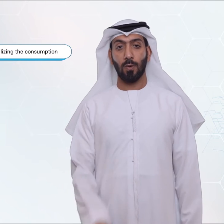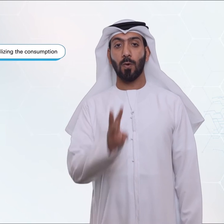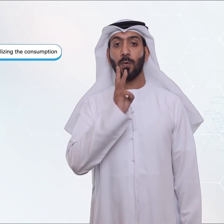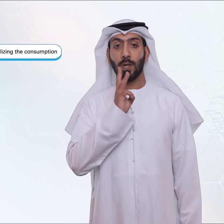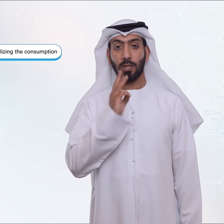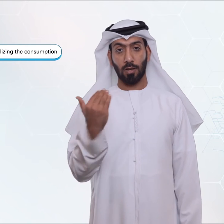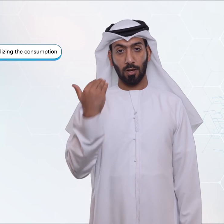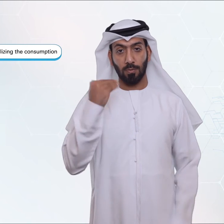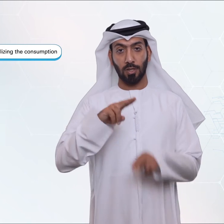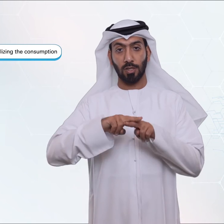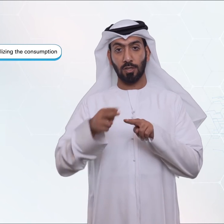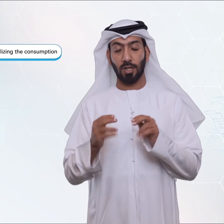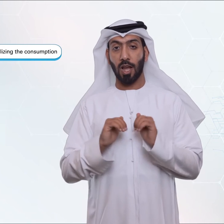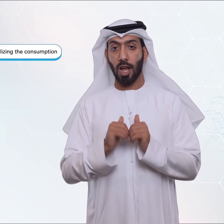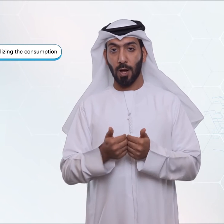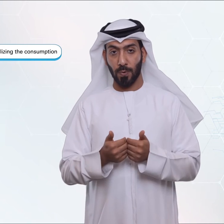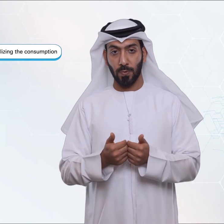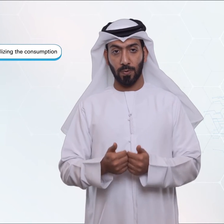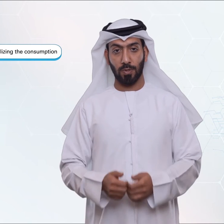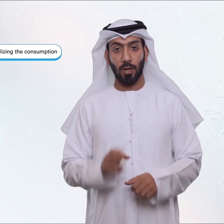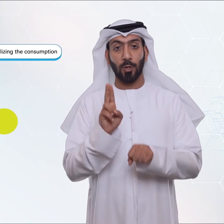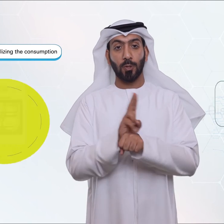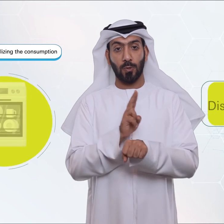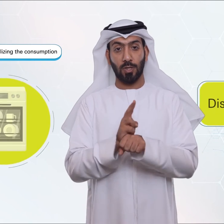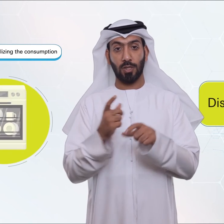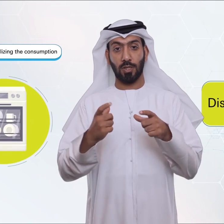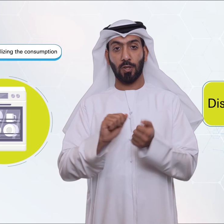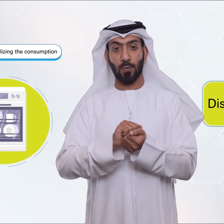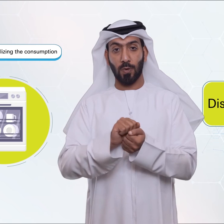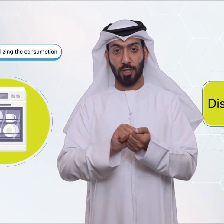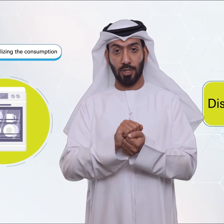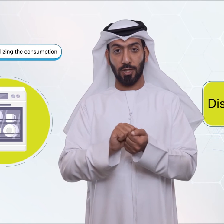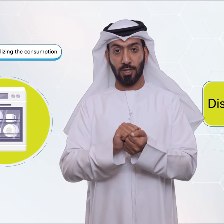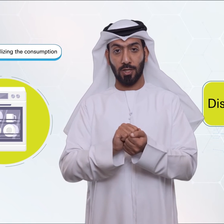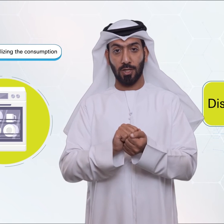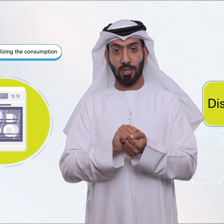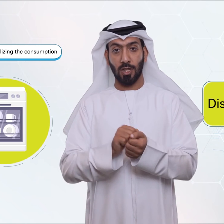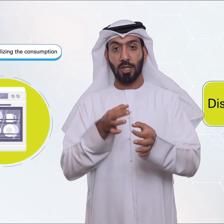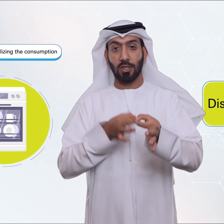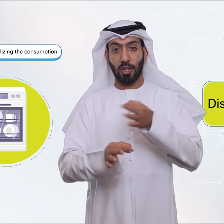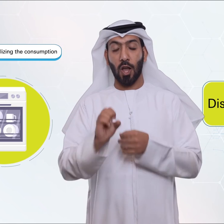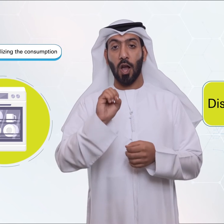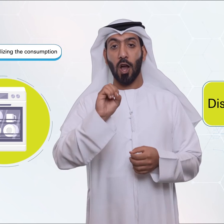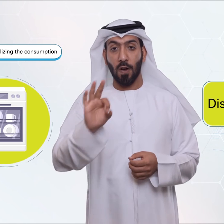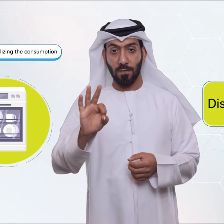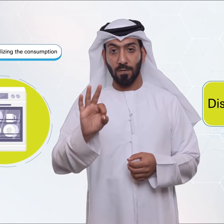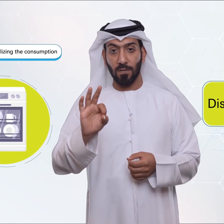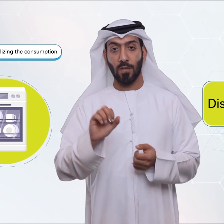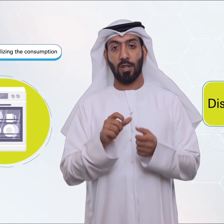Methods of rationalizing the consumption of water equipment. Dishwashing. Machines that wash dishes can be